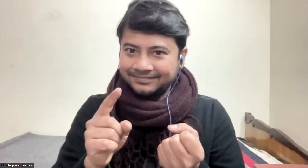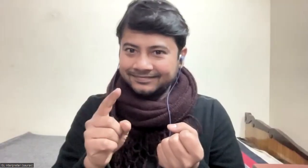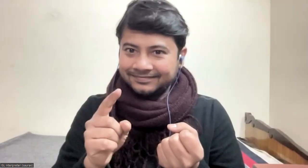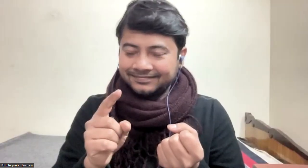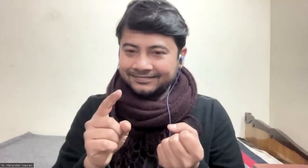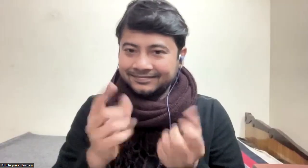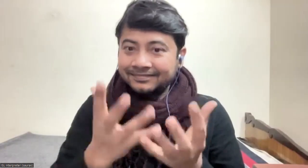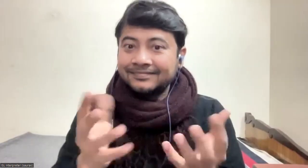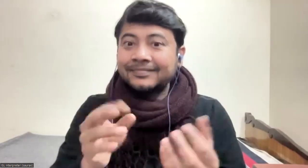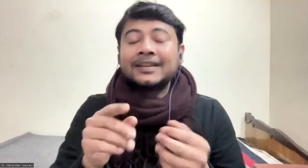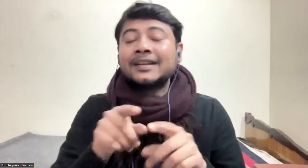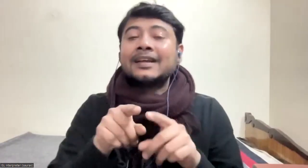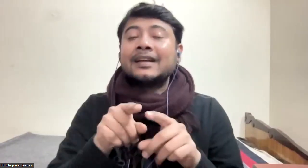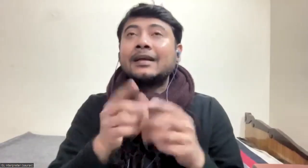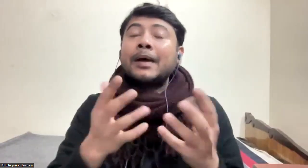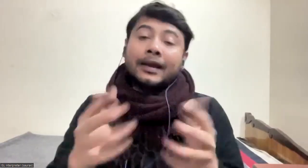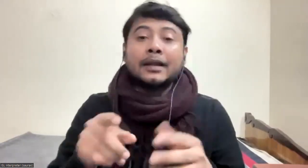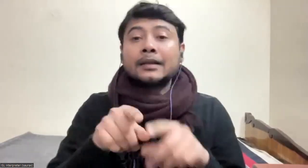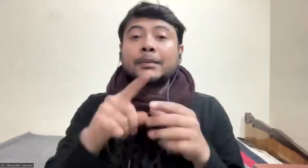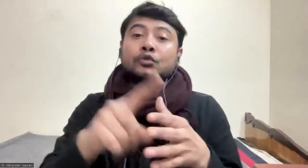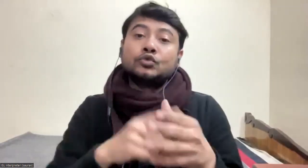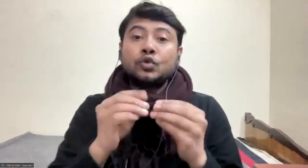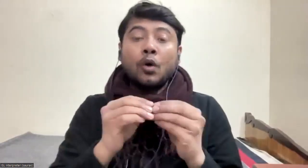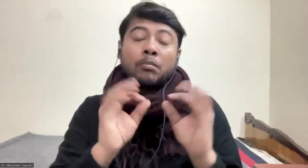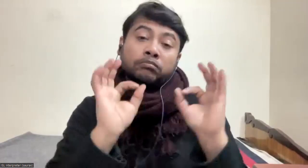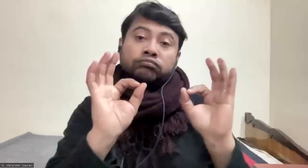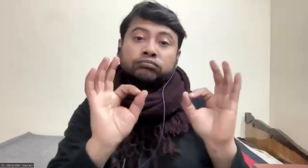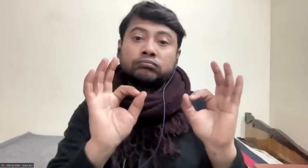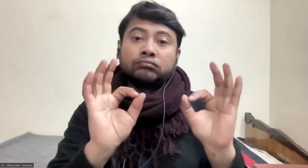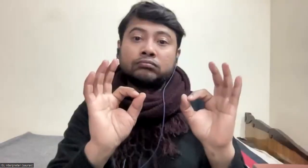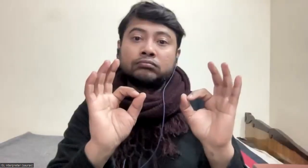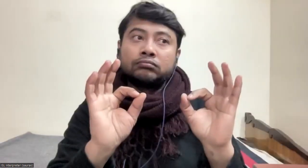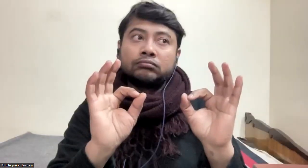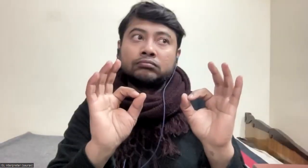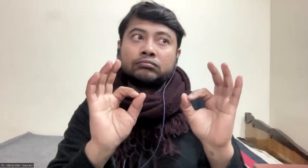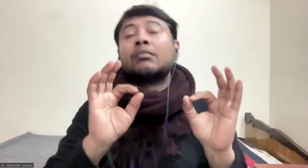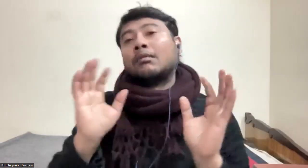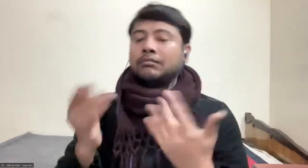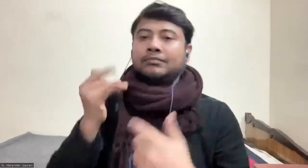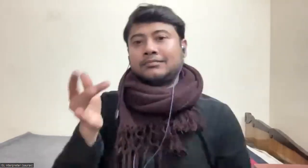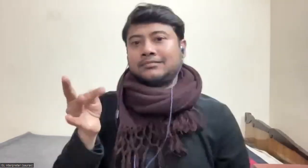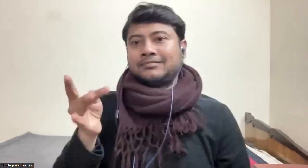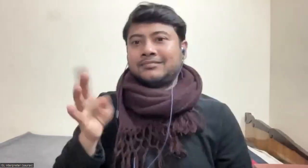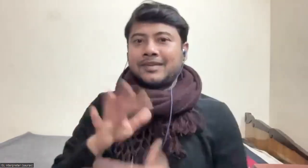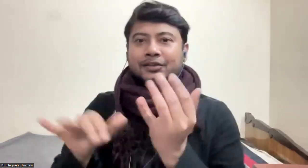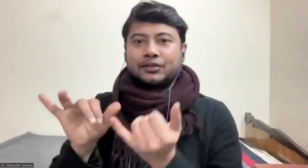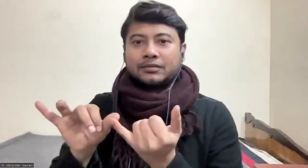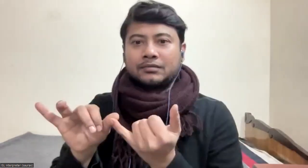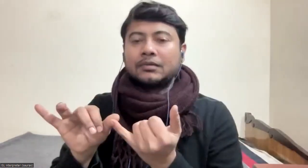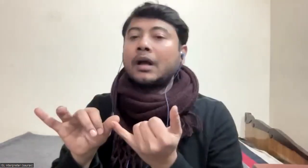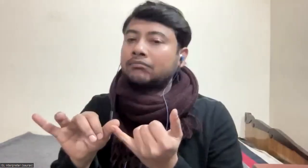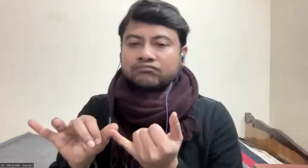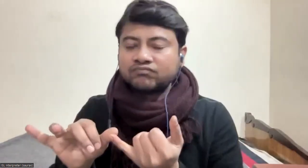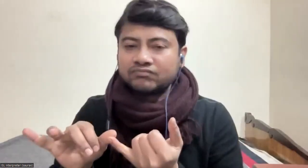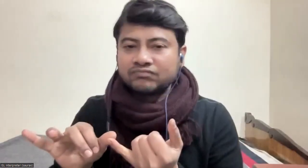Krishna Mahamantra. So this mantra is not for that. If you think, if I